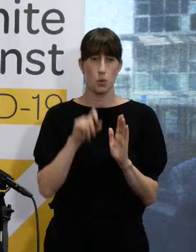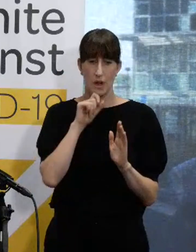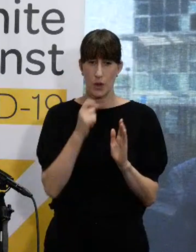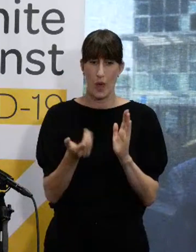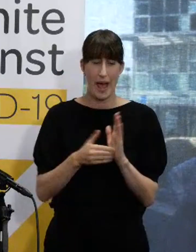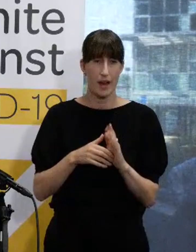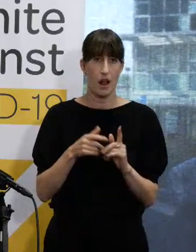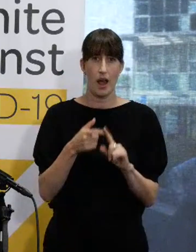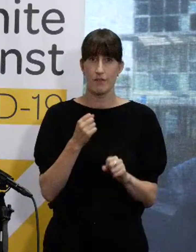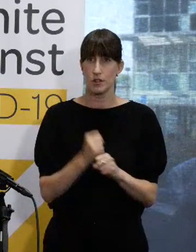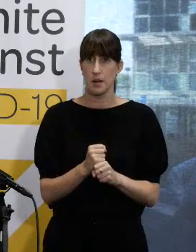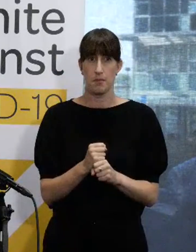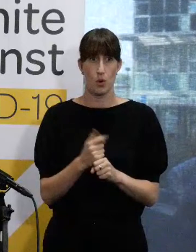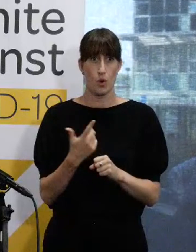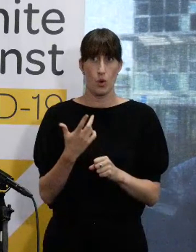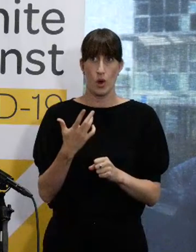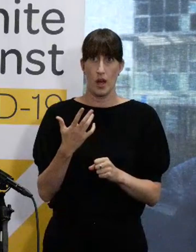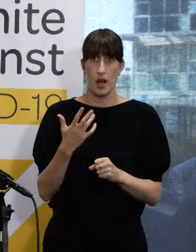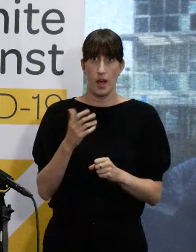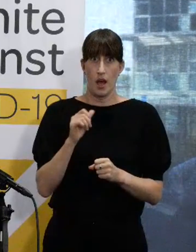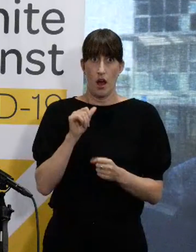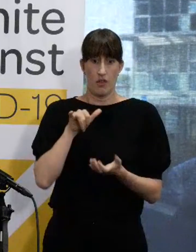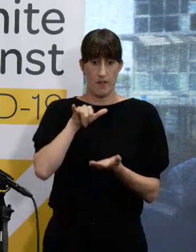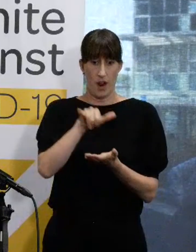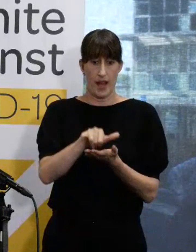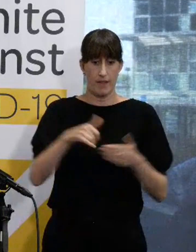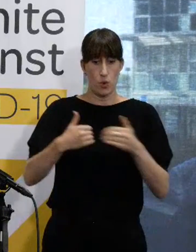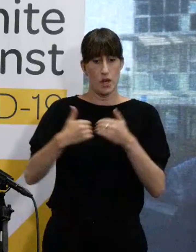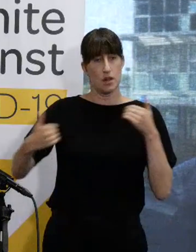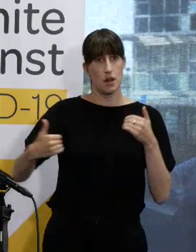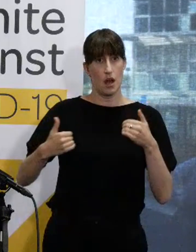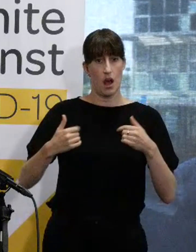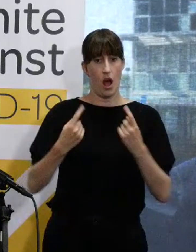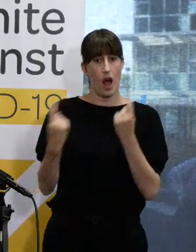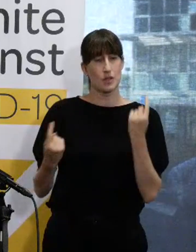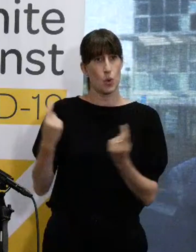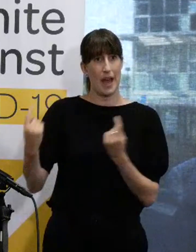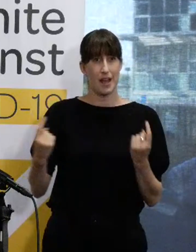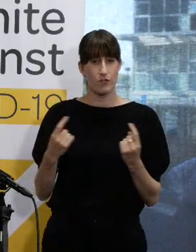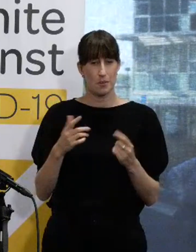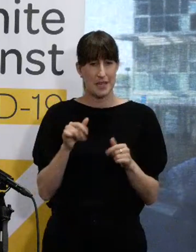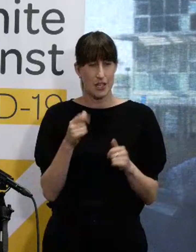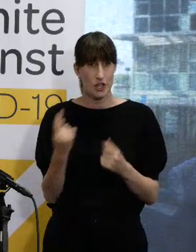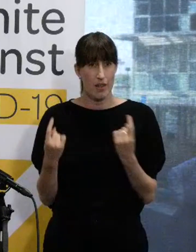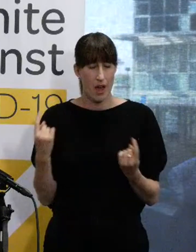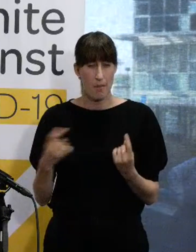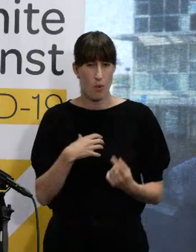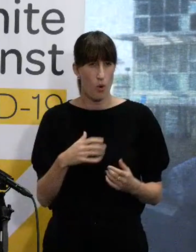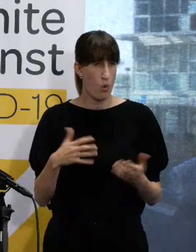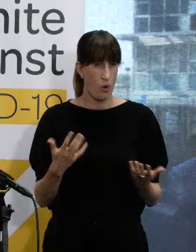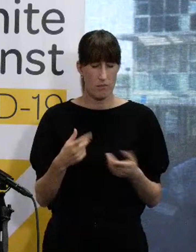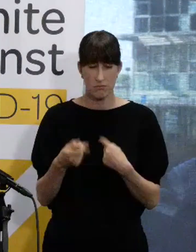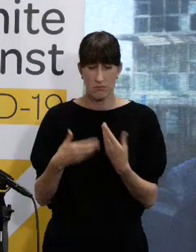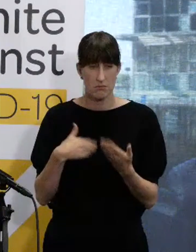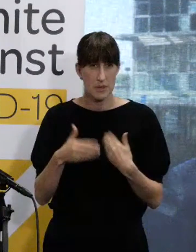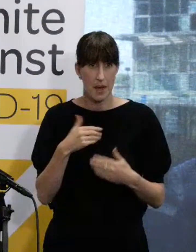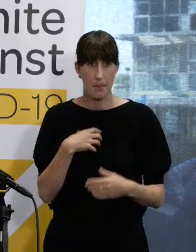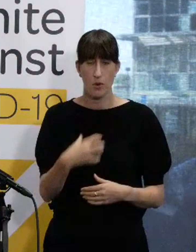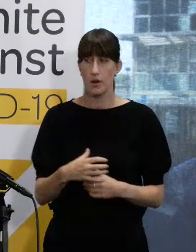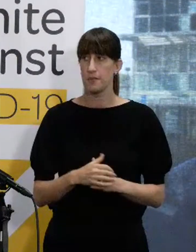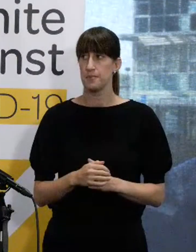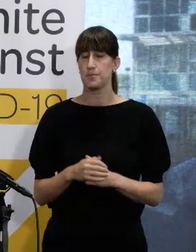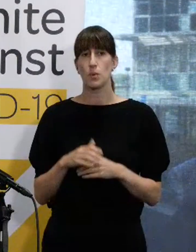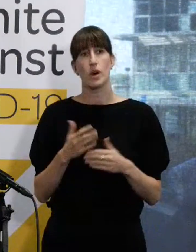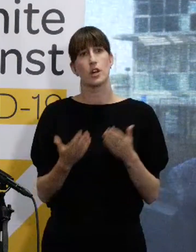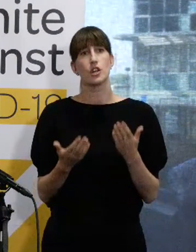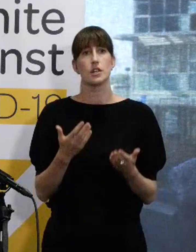and somehow enforcing that, or can you speak to that a little bit more? So it could be requirements around the nature of the test that is done. So